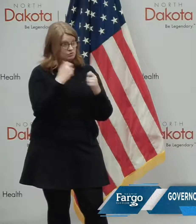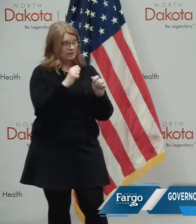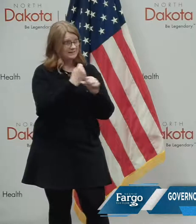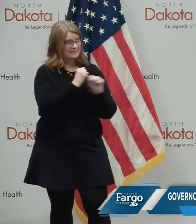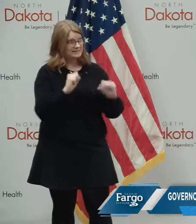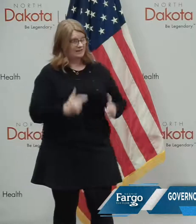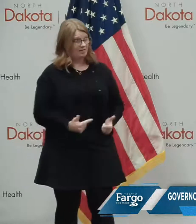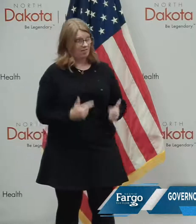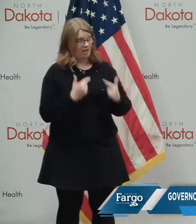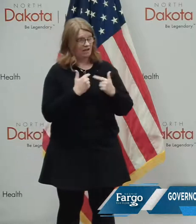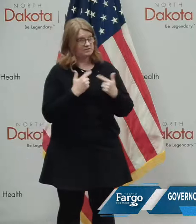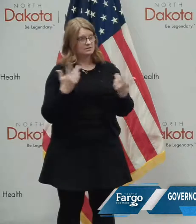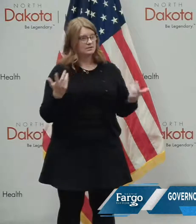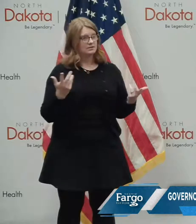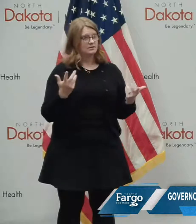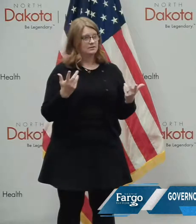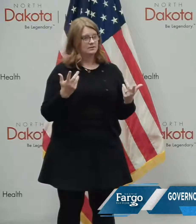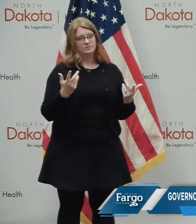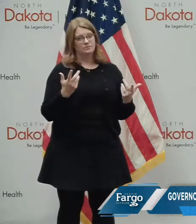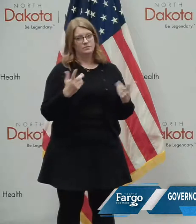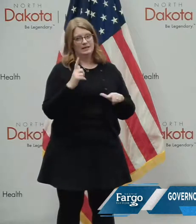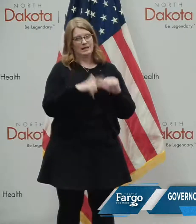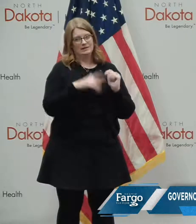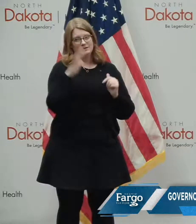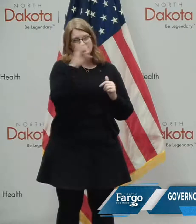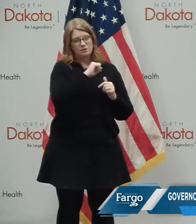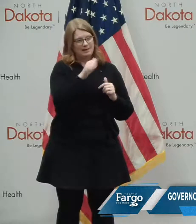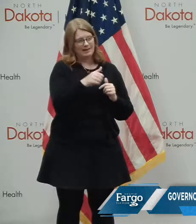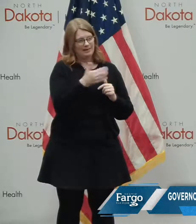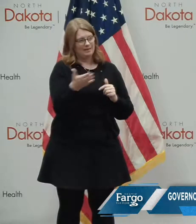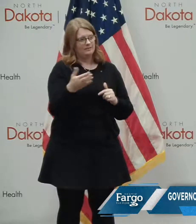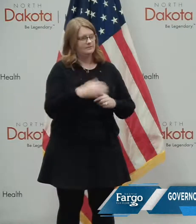examine can't make any assumptions. We got to examine everything.